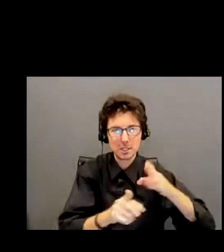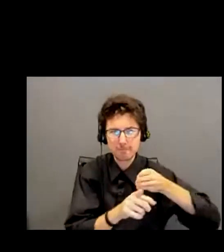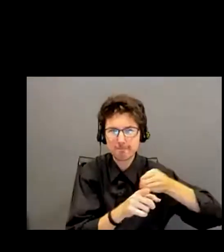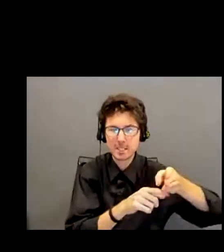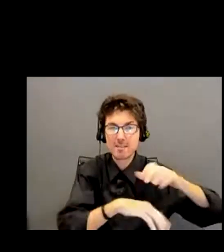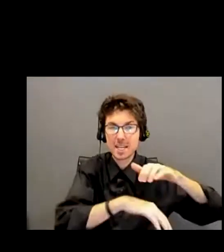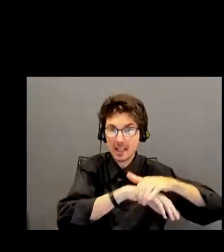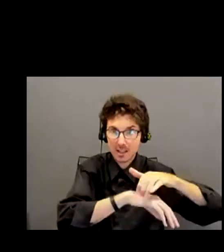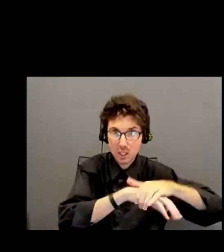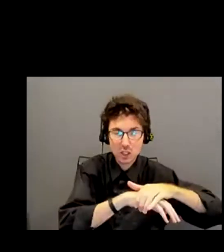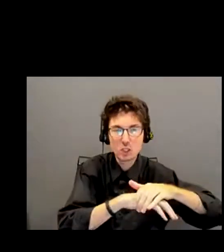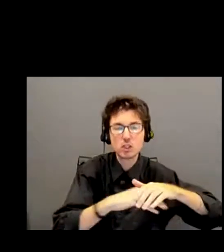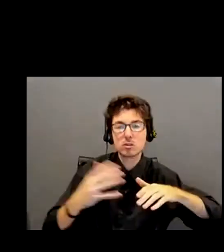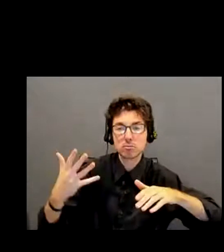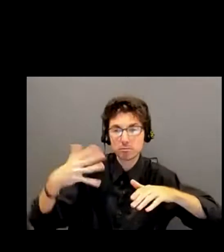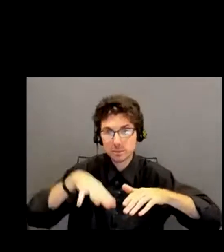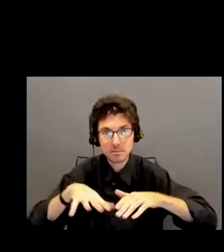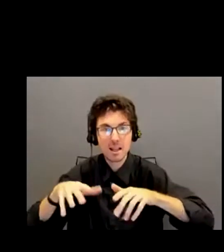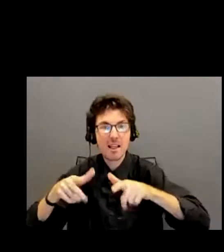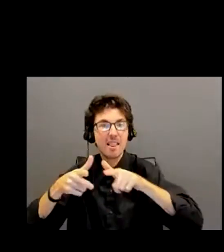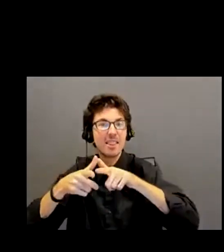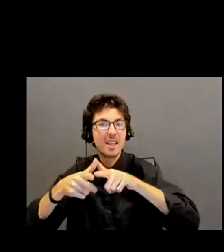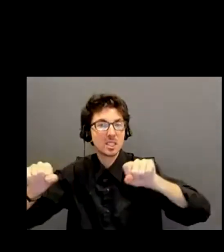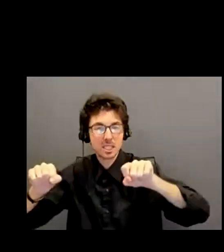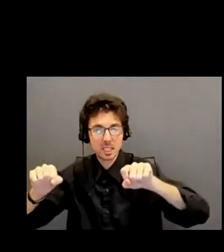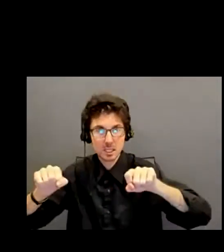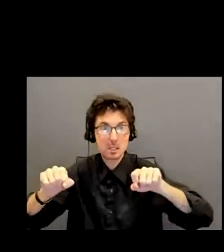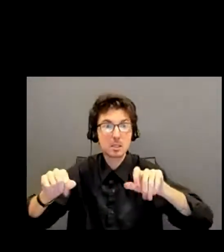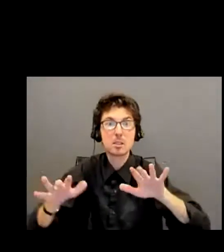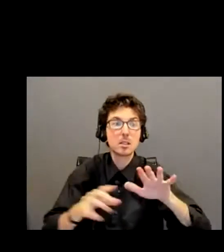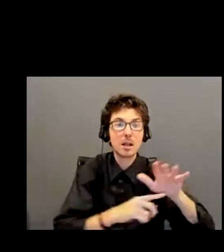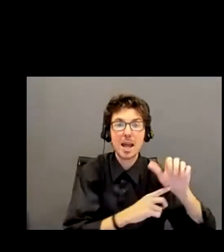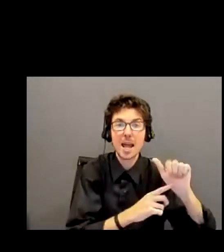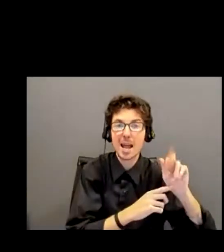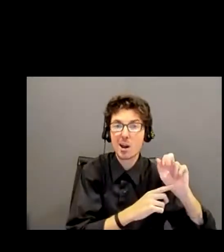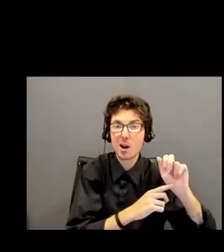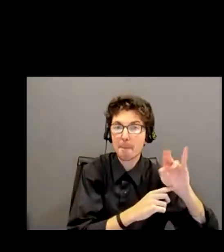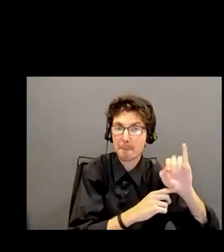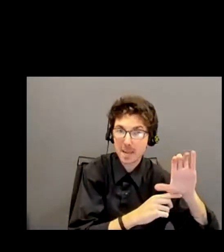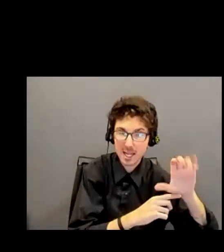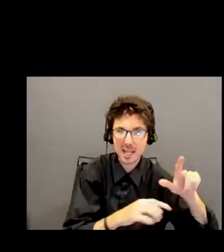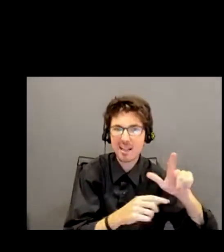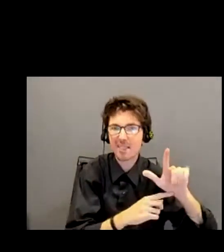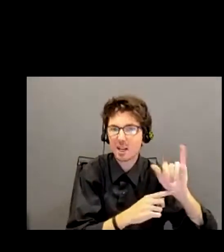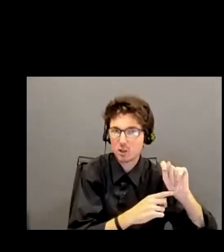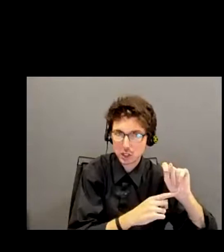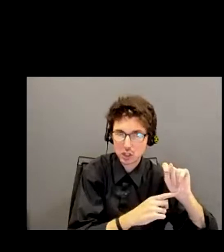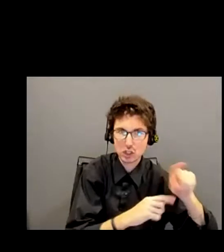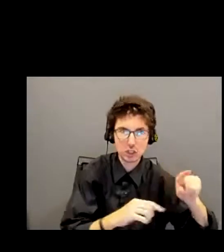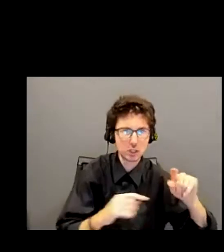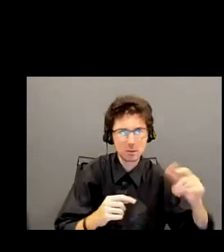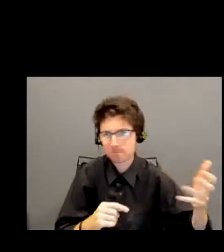linguistics, along with Arabic language and literature. I found the English courses most interesting and